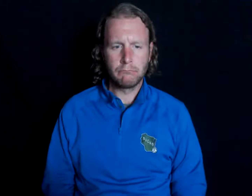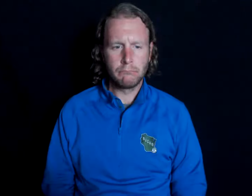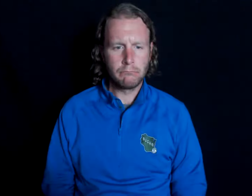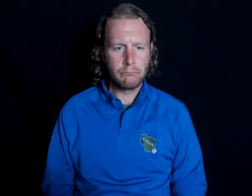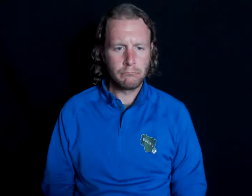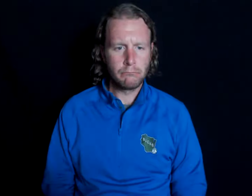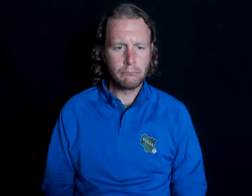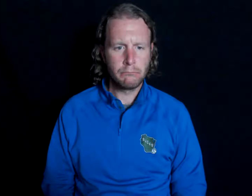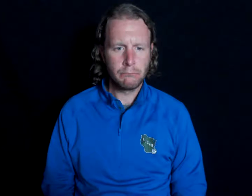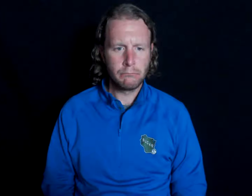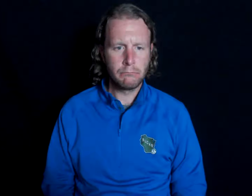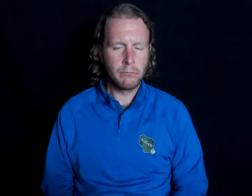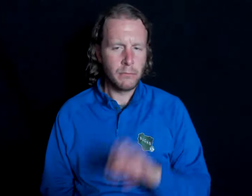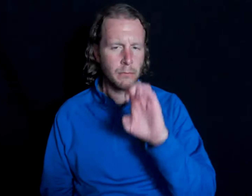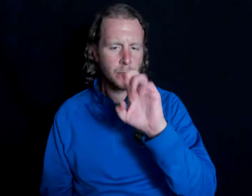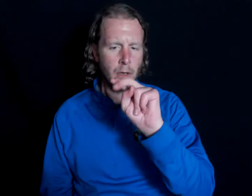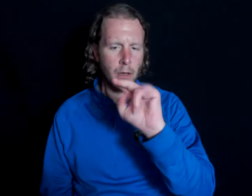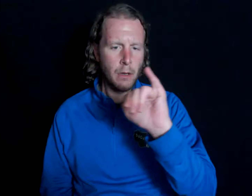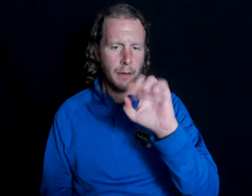And it's misfiring.